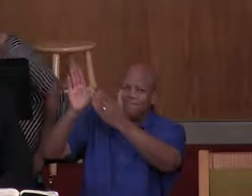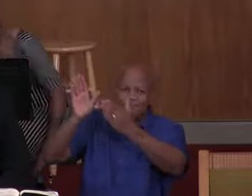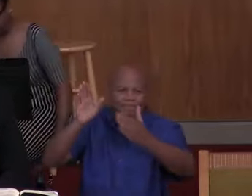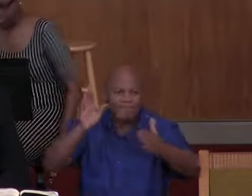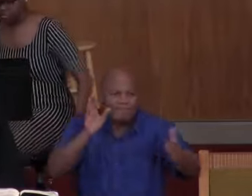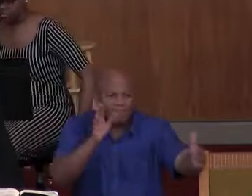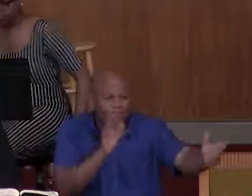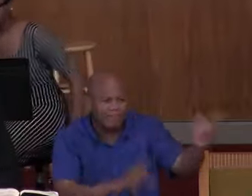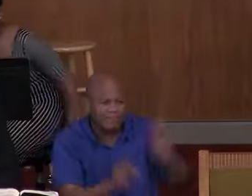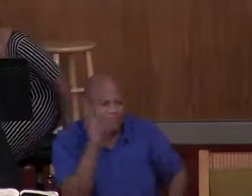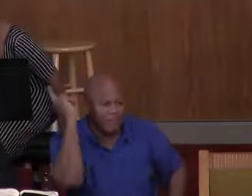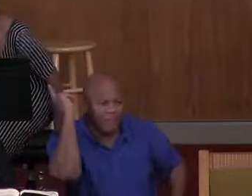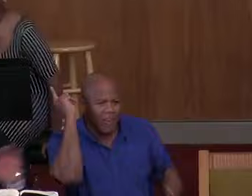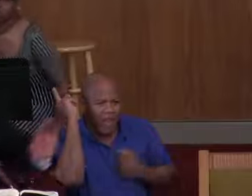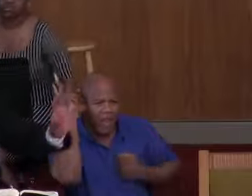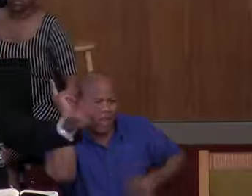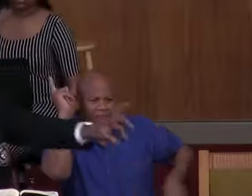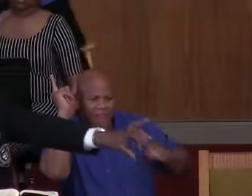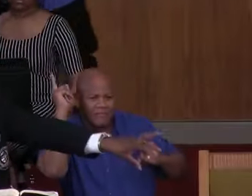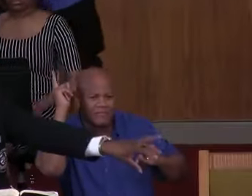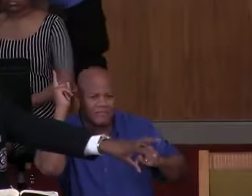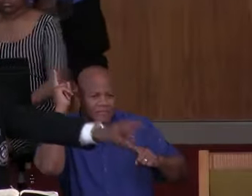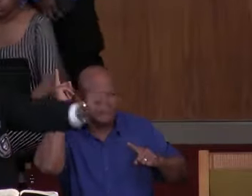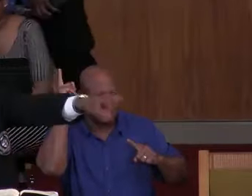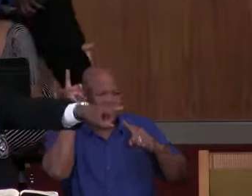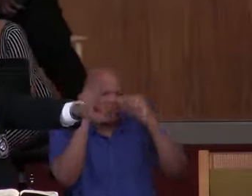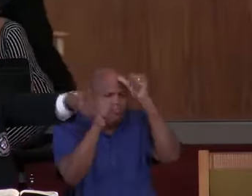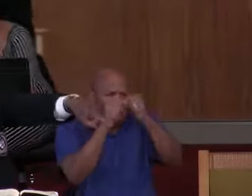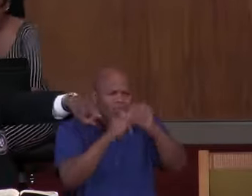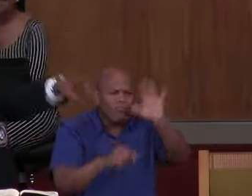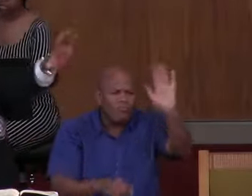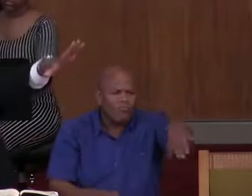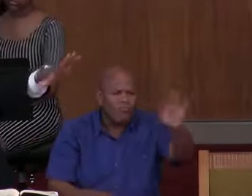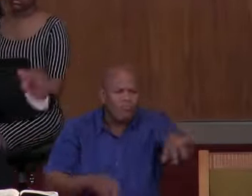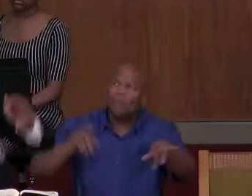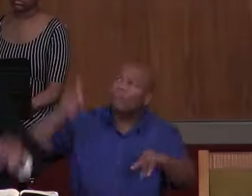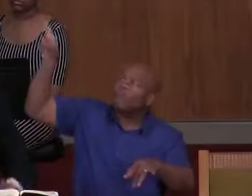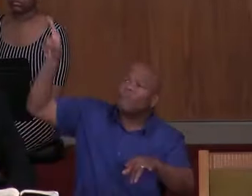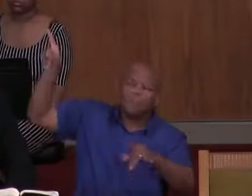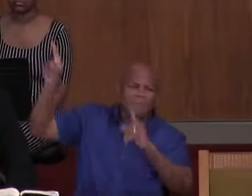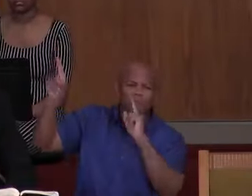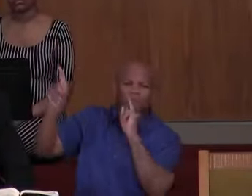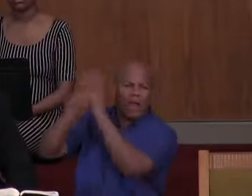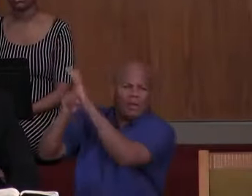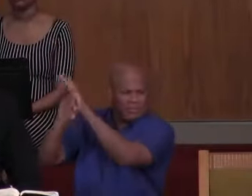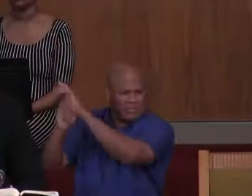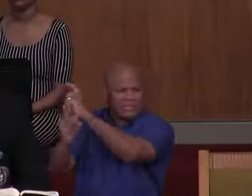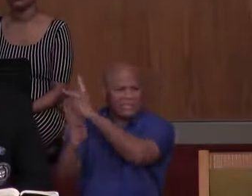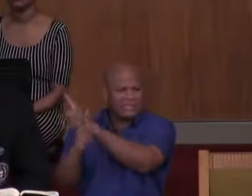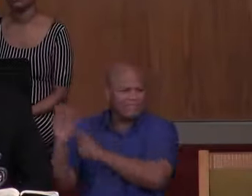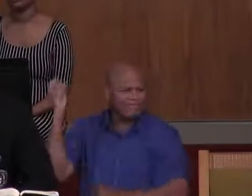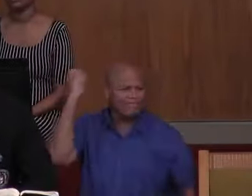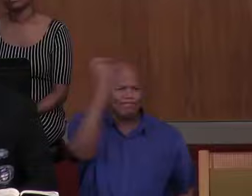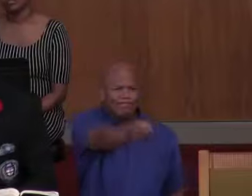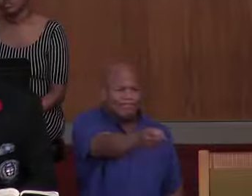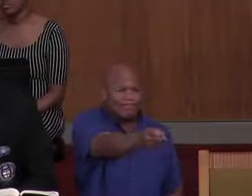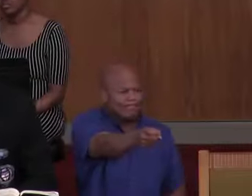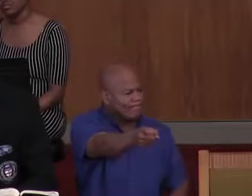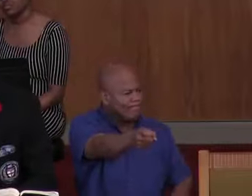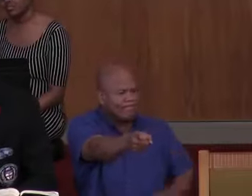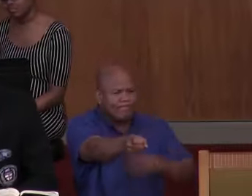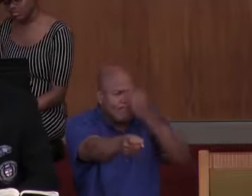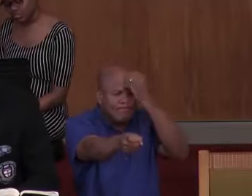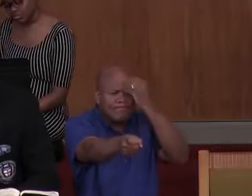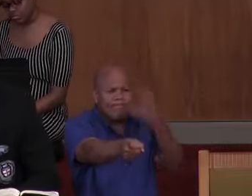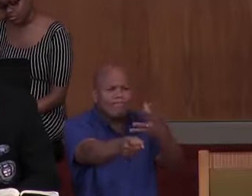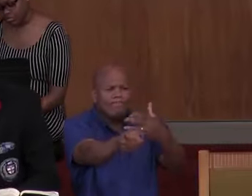those that love him. No, it's a reminder that God will keep his promise. I stop by to tell you, no matter what you're